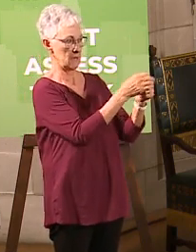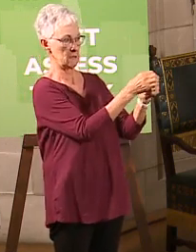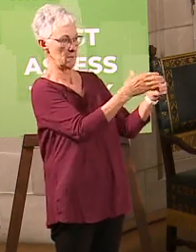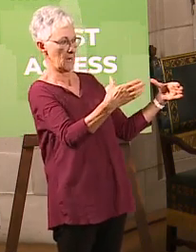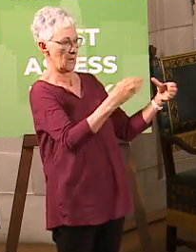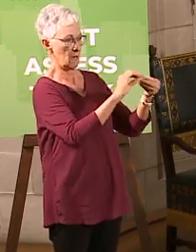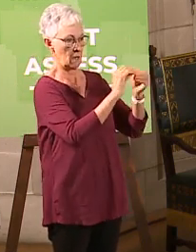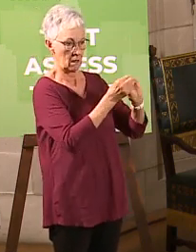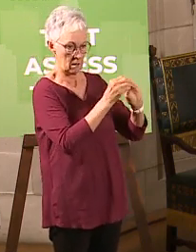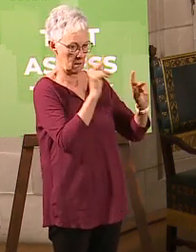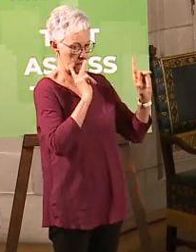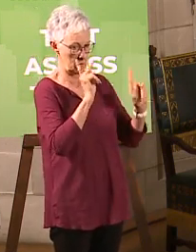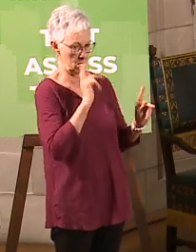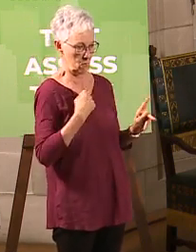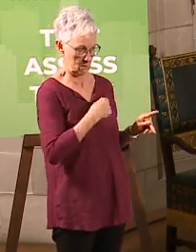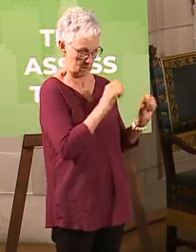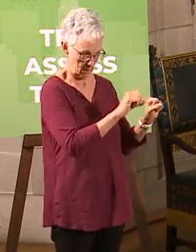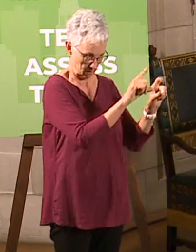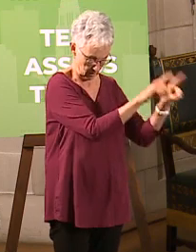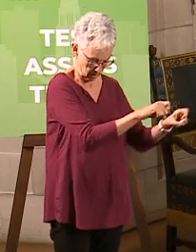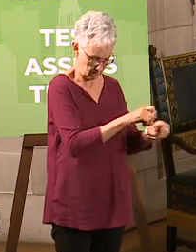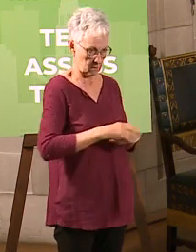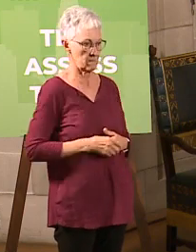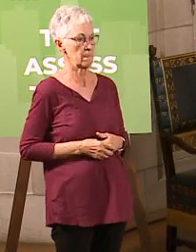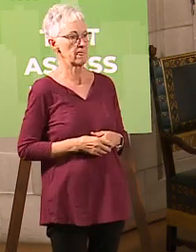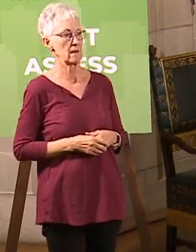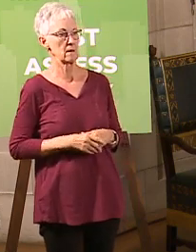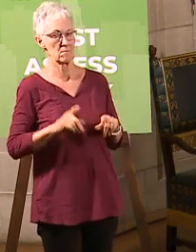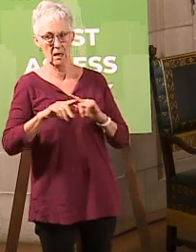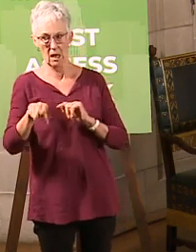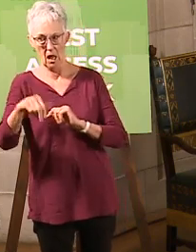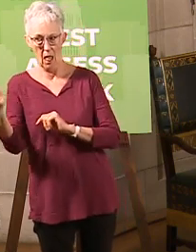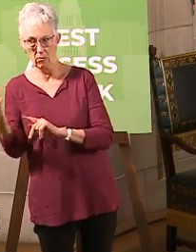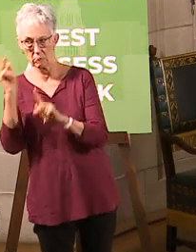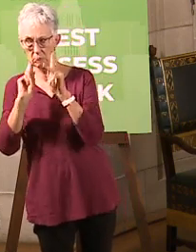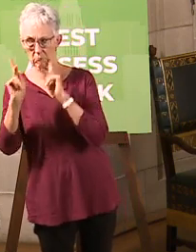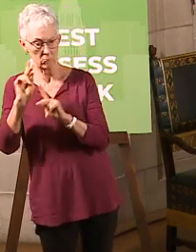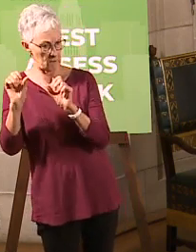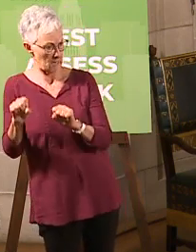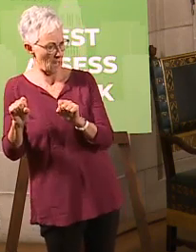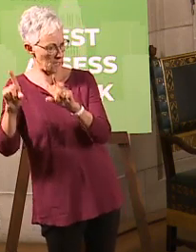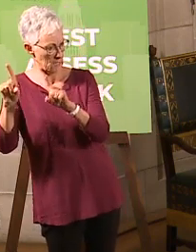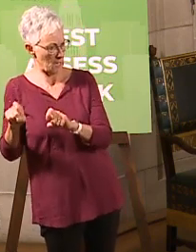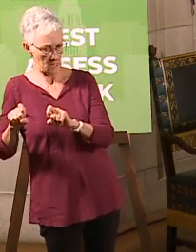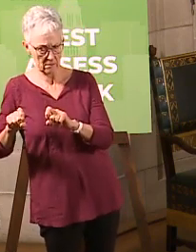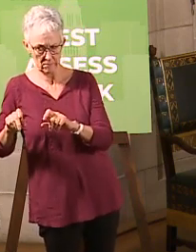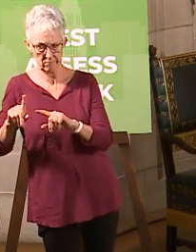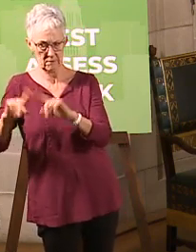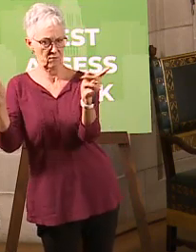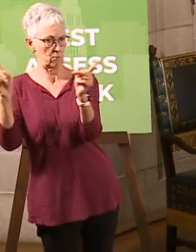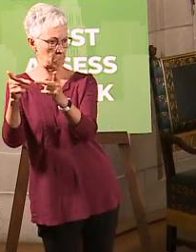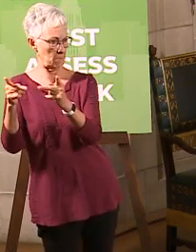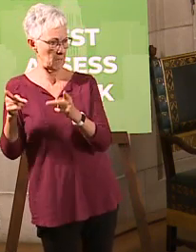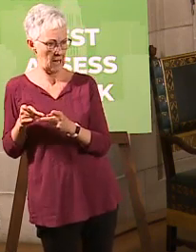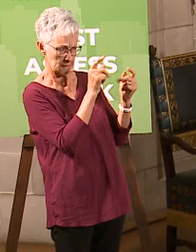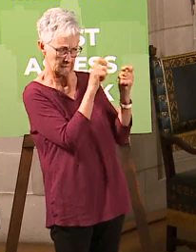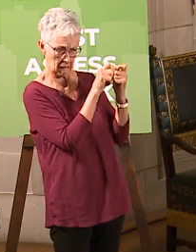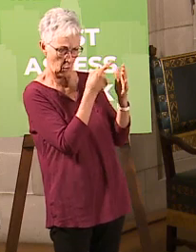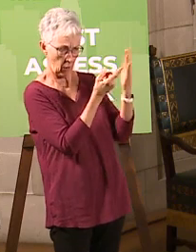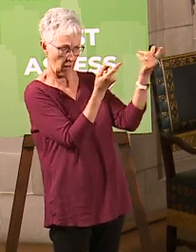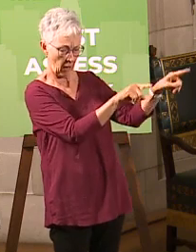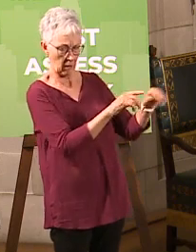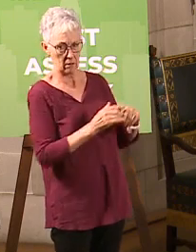need to get tougher on demonstrators, and do we feel like we need to get tougher in Lincoln and Omaha? I think that, we're working with our local partners, the mayor of Omaha, the